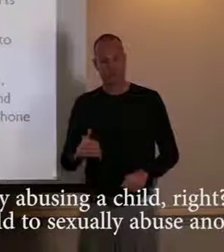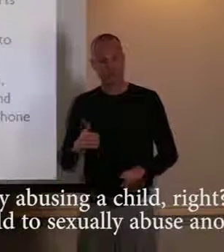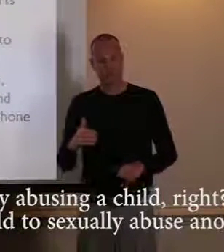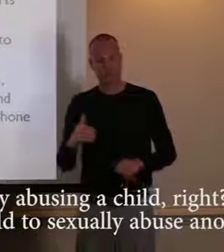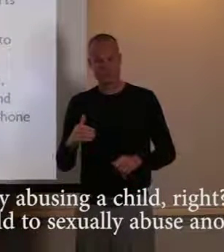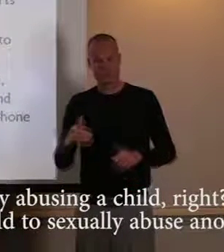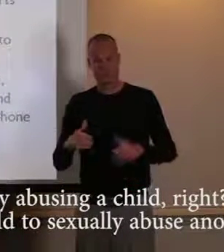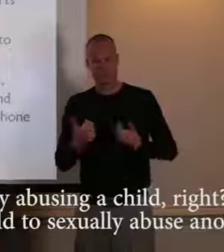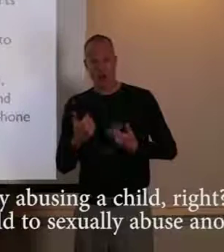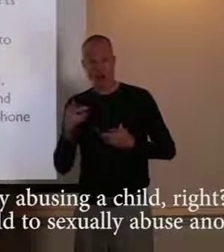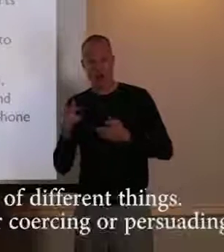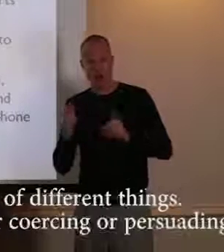sexually abuse another child.